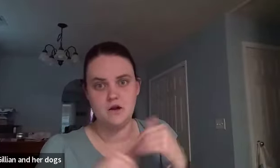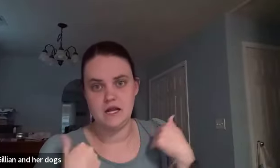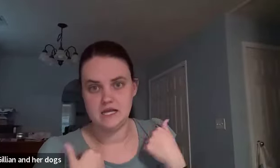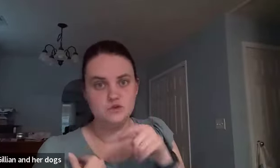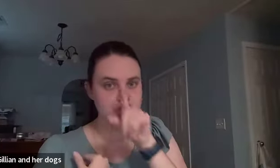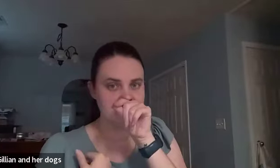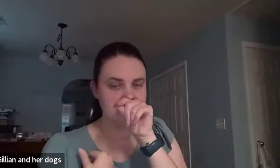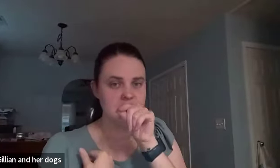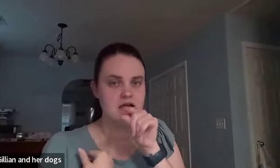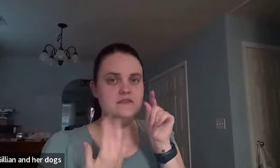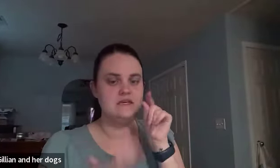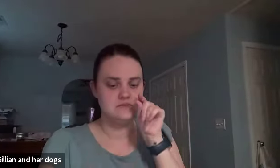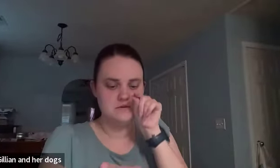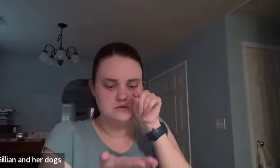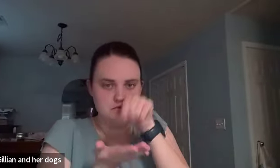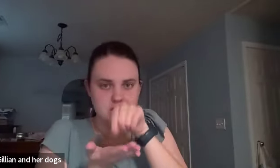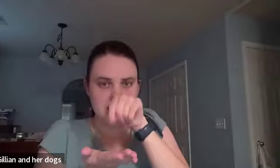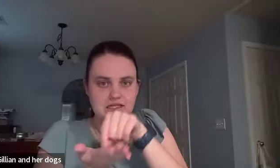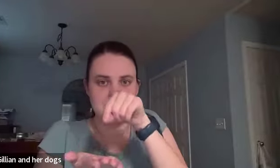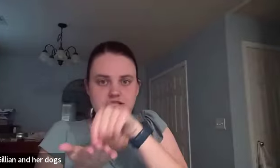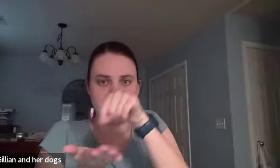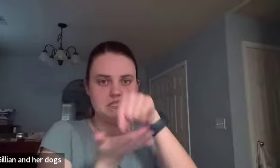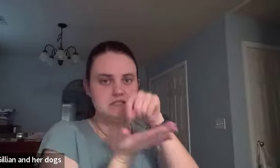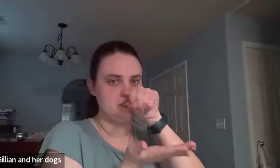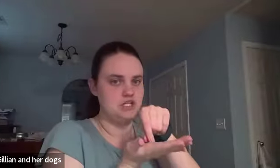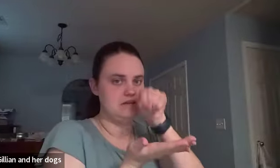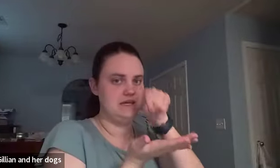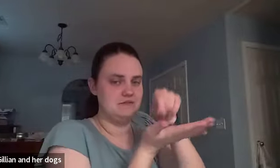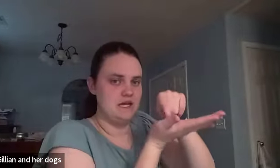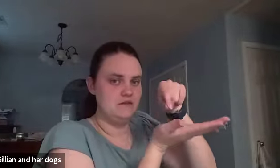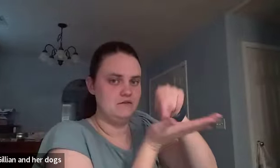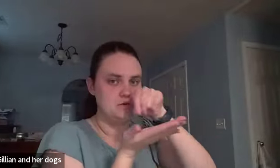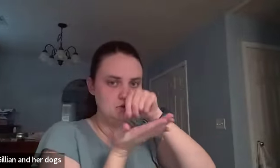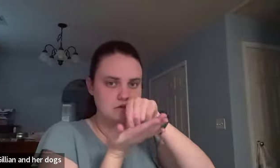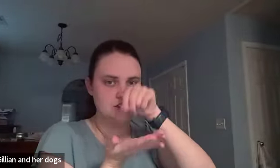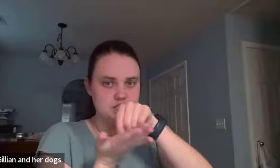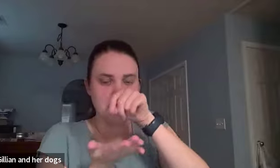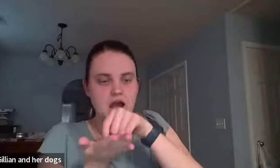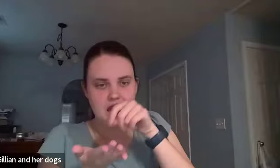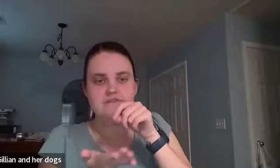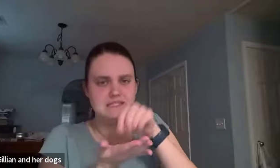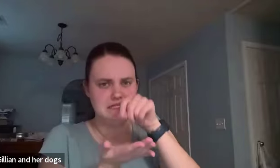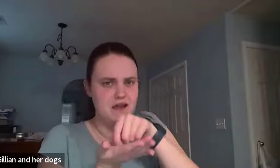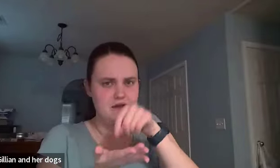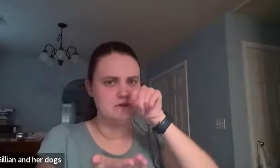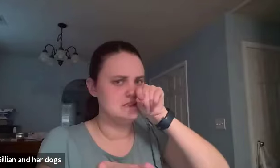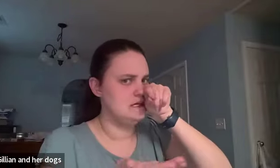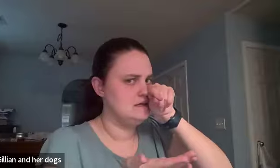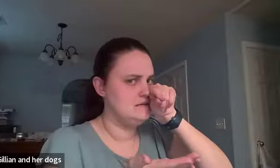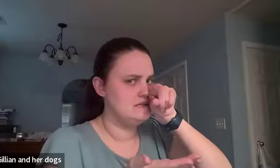or an animal chicken, they sometimes will do chicken, like it's pecking the food. Chicken. I have seen that where it's like this